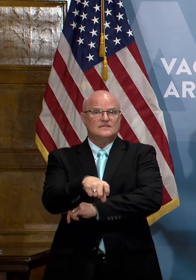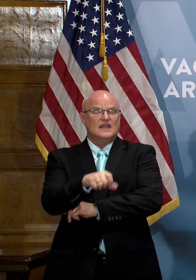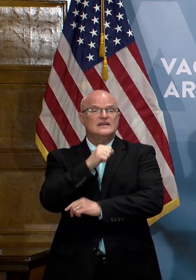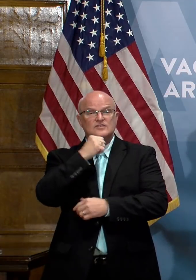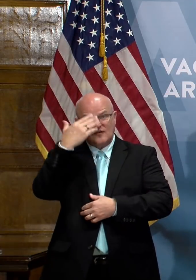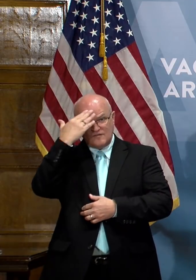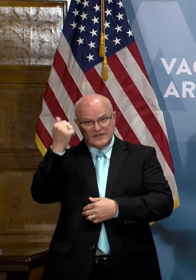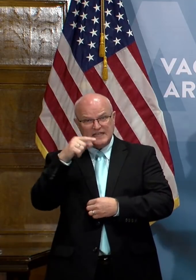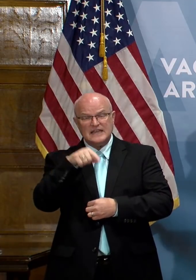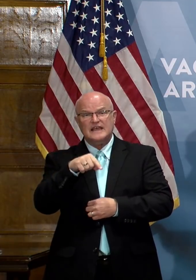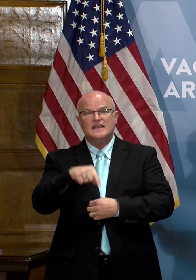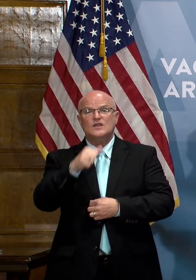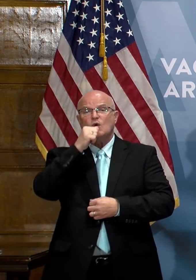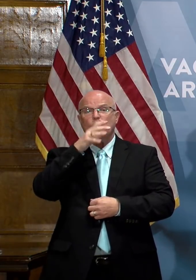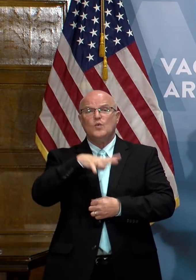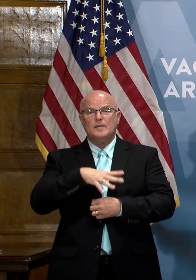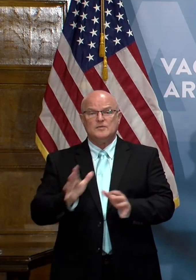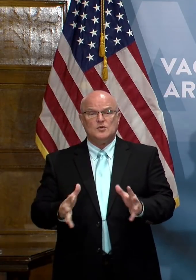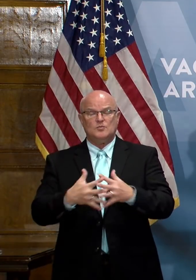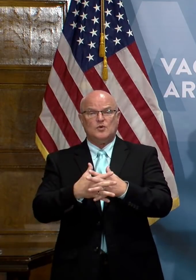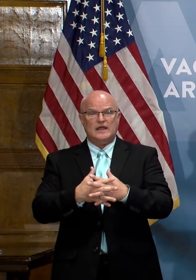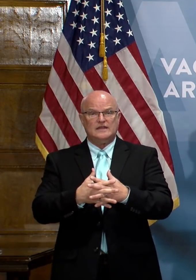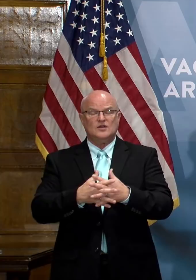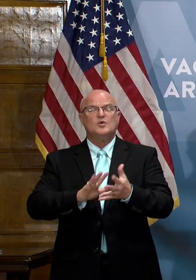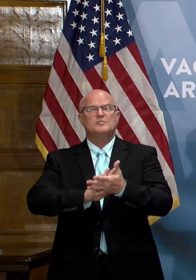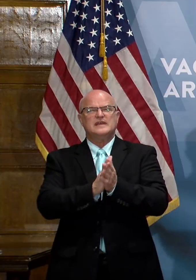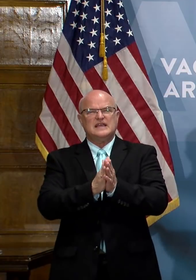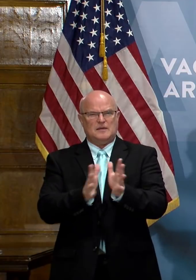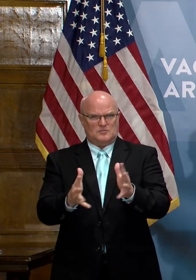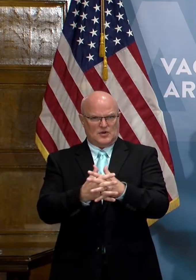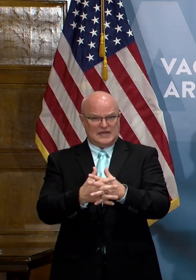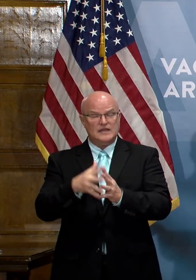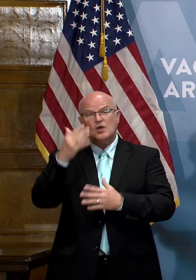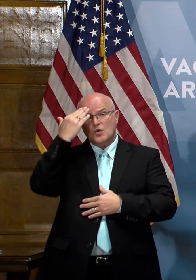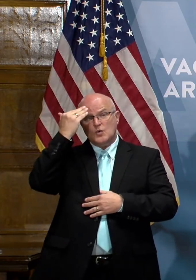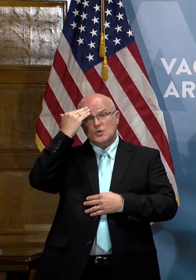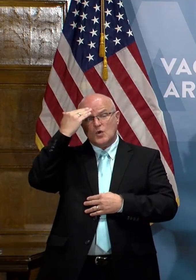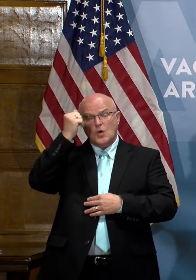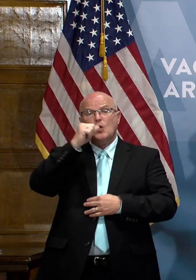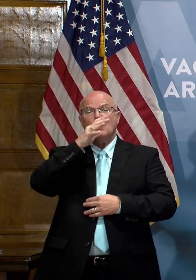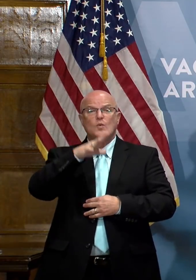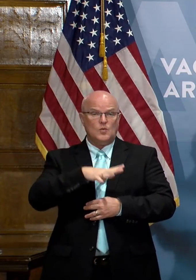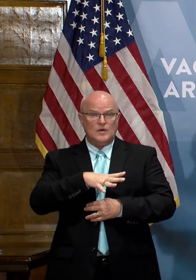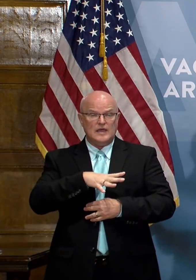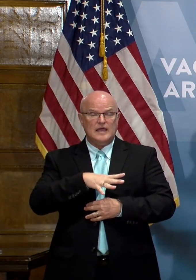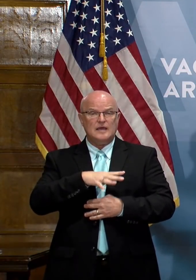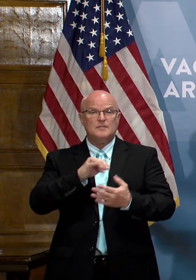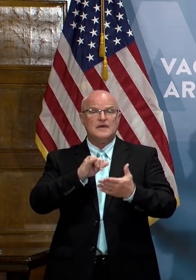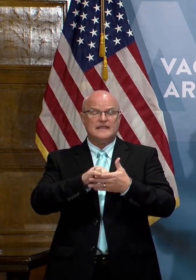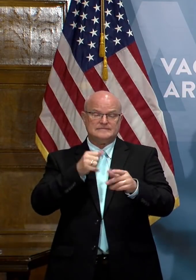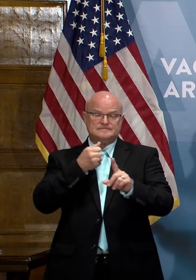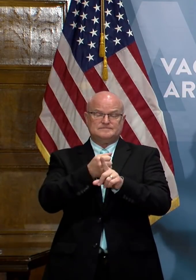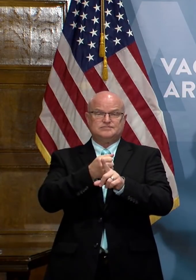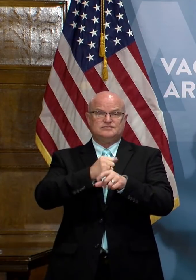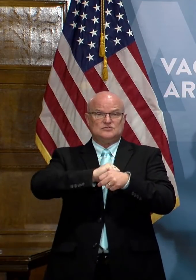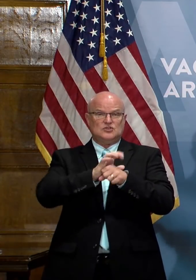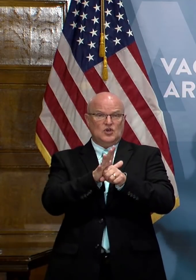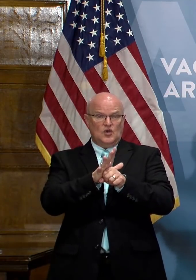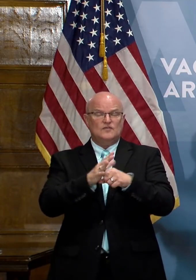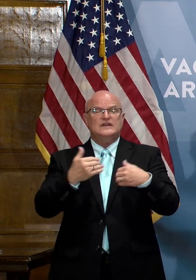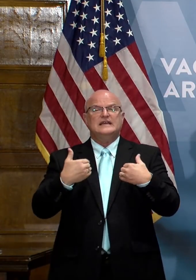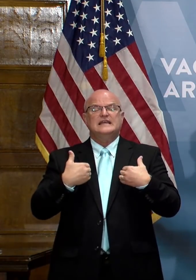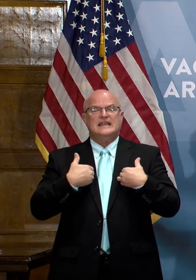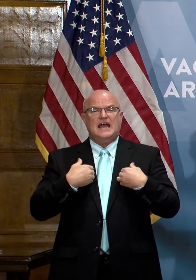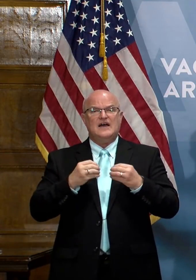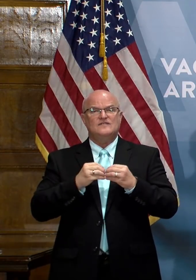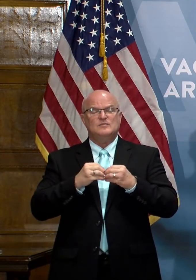forget about them, and these are women who are pregnant or about to become pregnant. We know that women that get COVID during pregnancy have